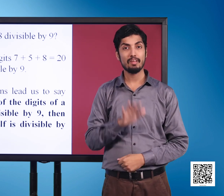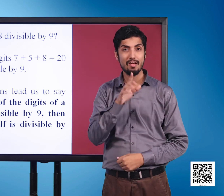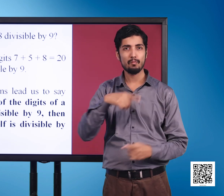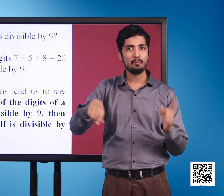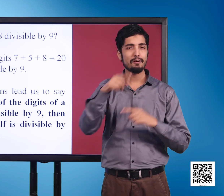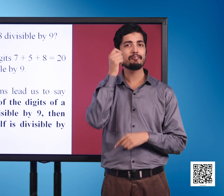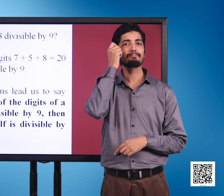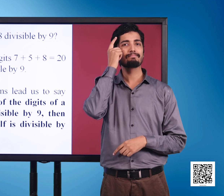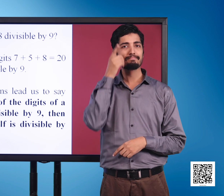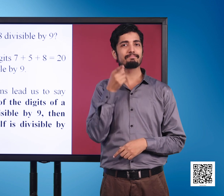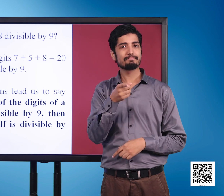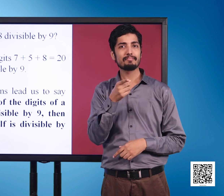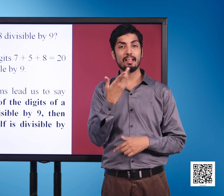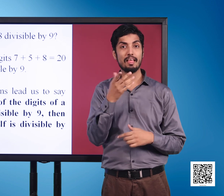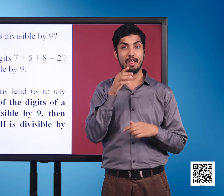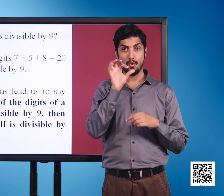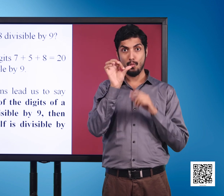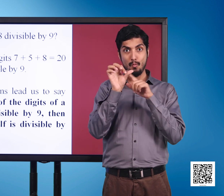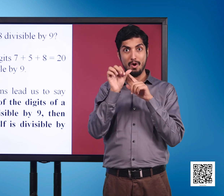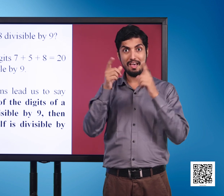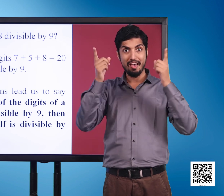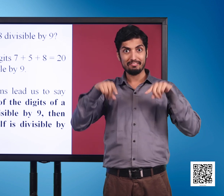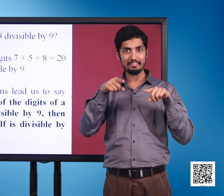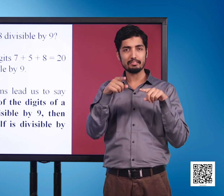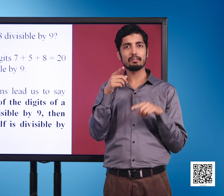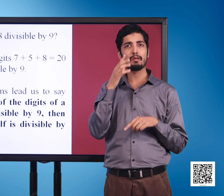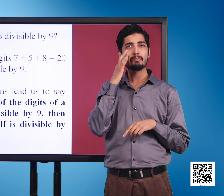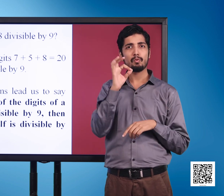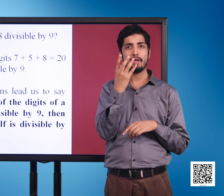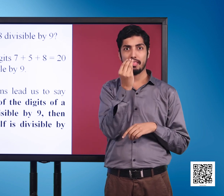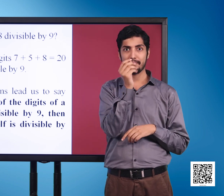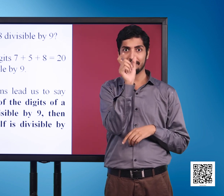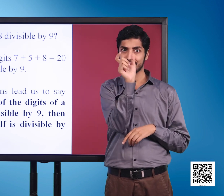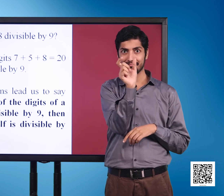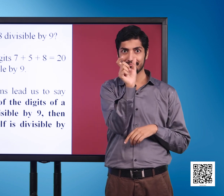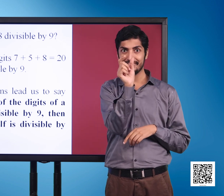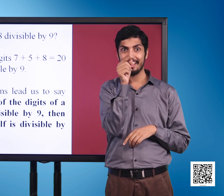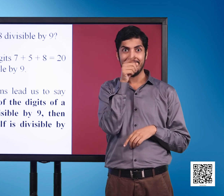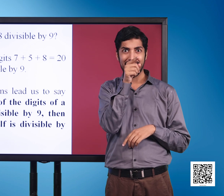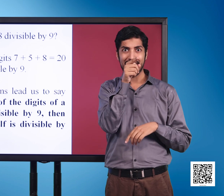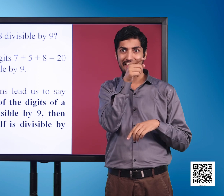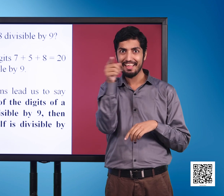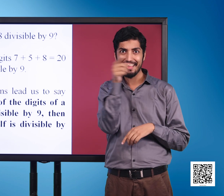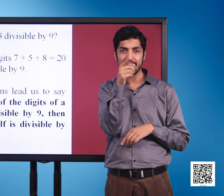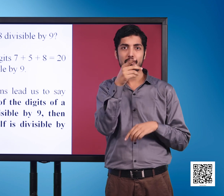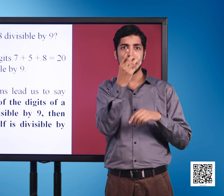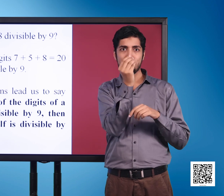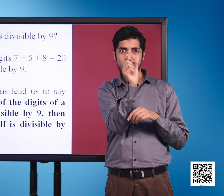These observations lead us to say that if the sum of the digits of a number is divisible by 9, then the